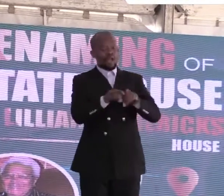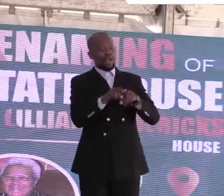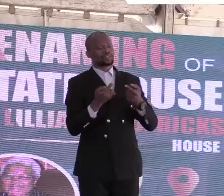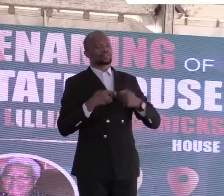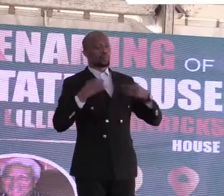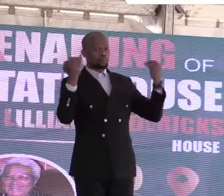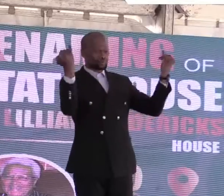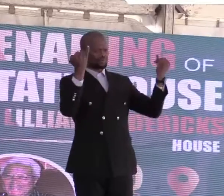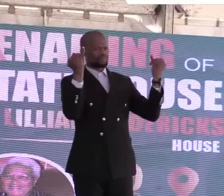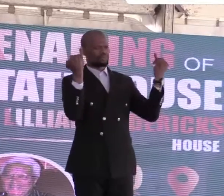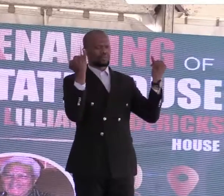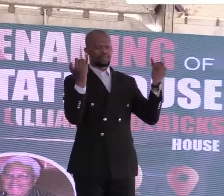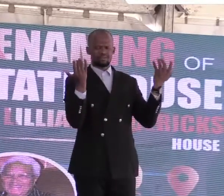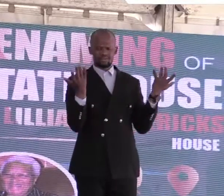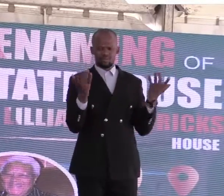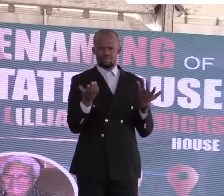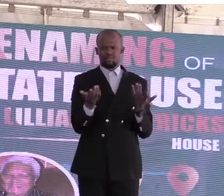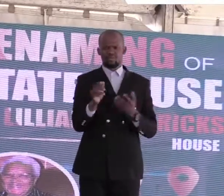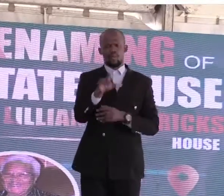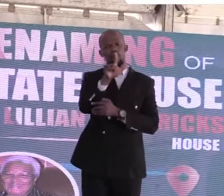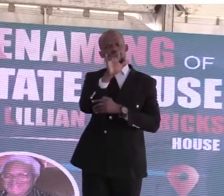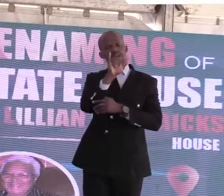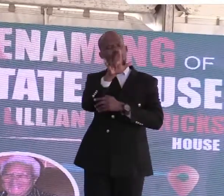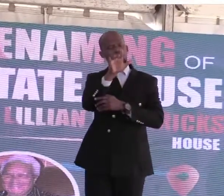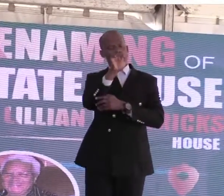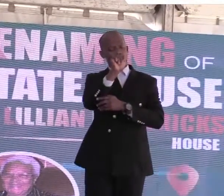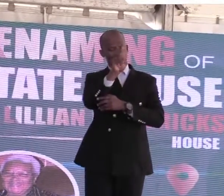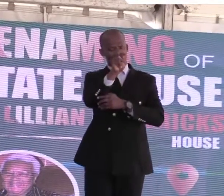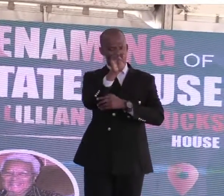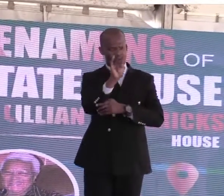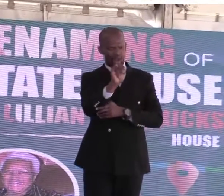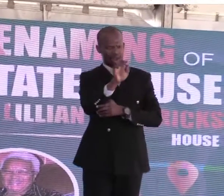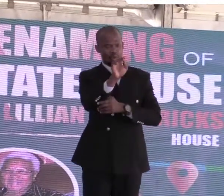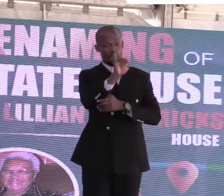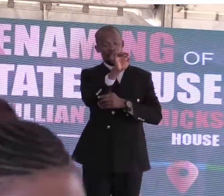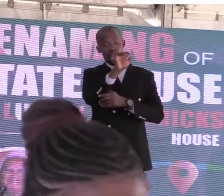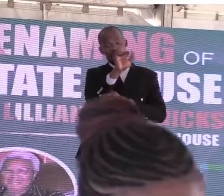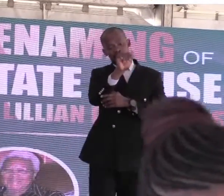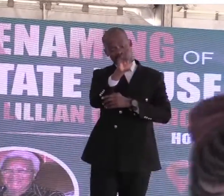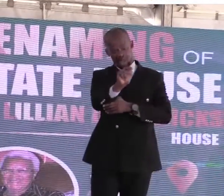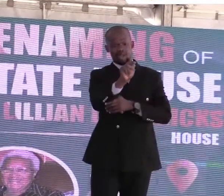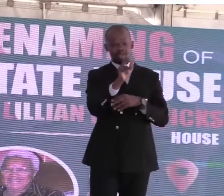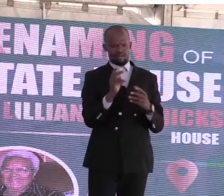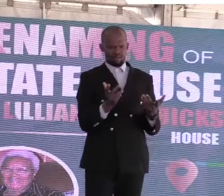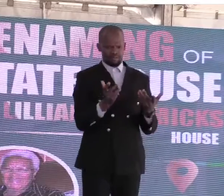celebrate Umama Diedericks, we are humbled. A very cheeky one. A very